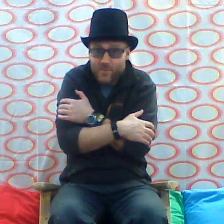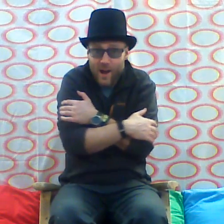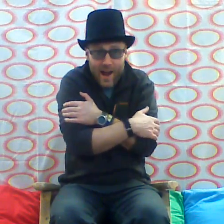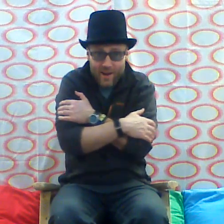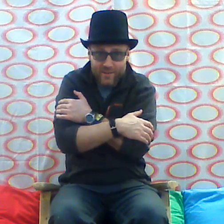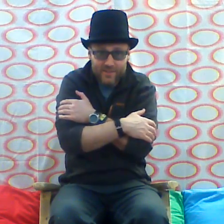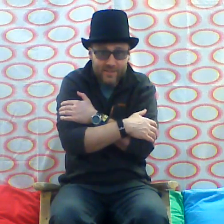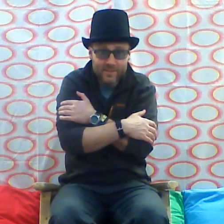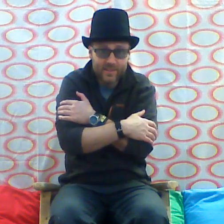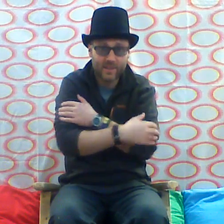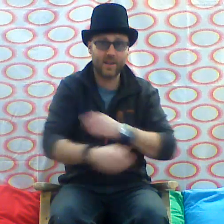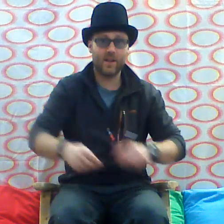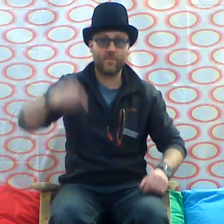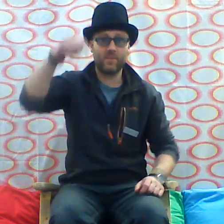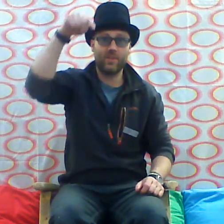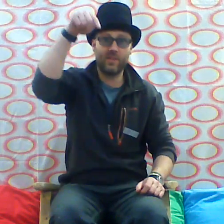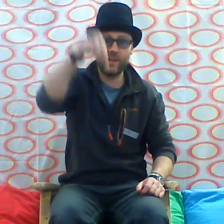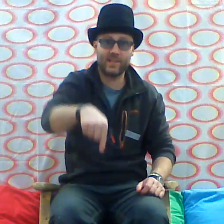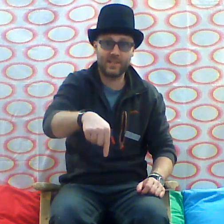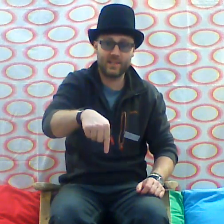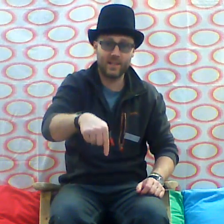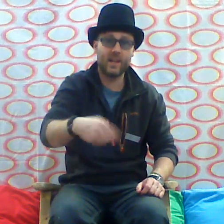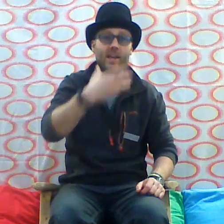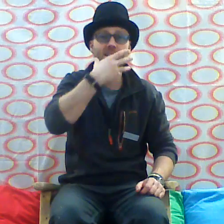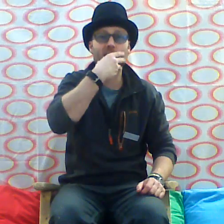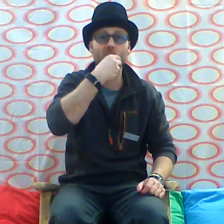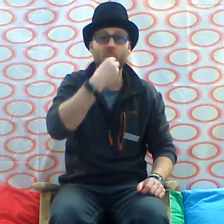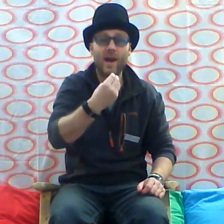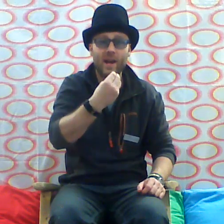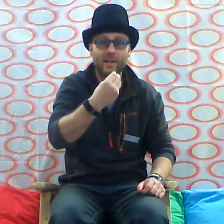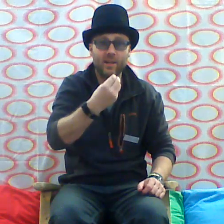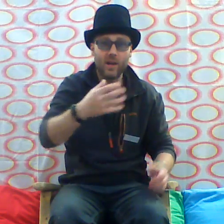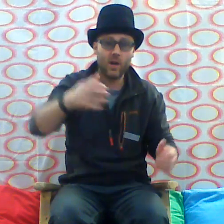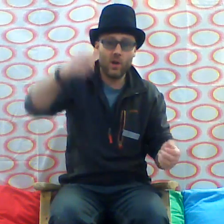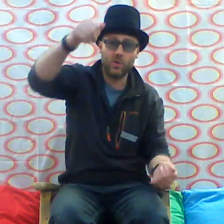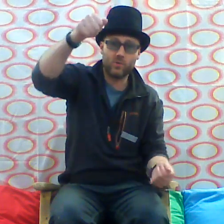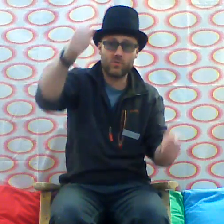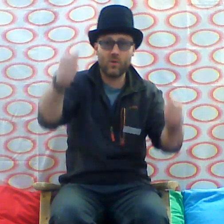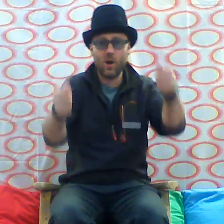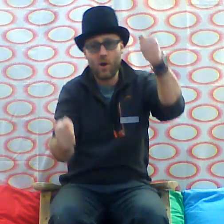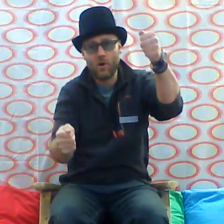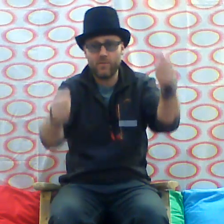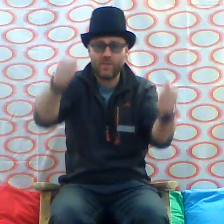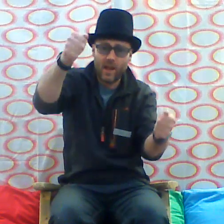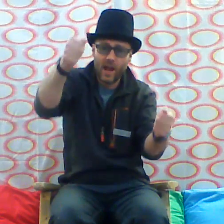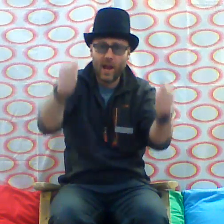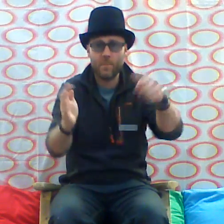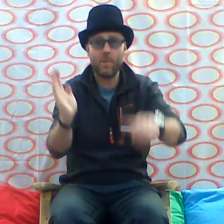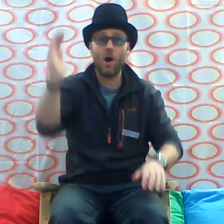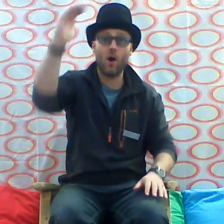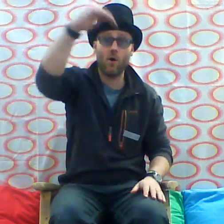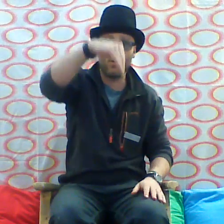well. This is the man who drove them home.